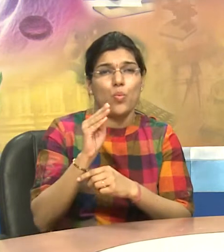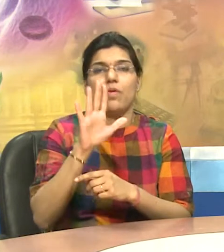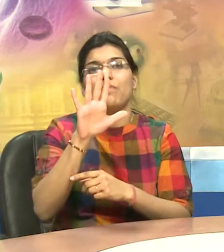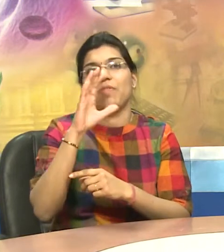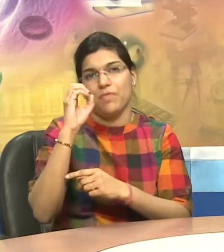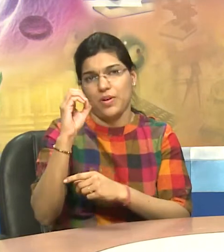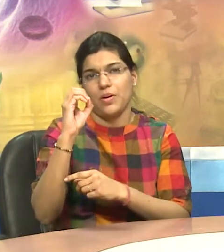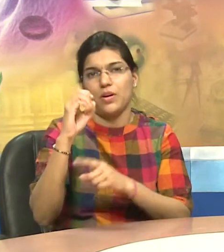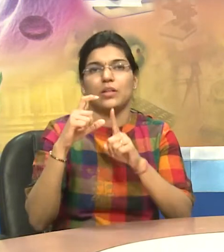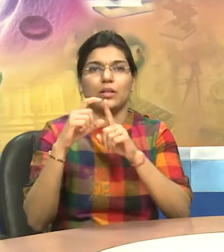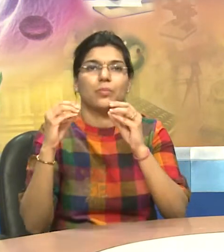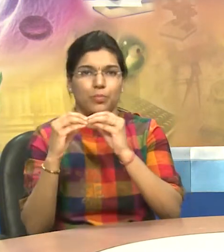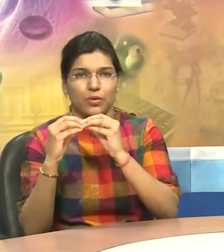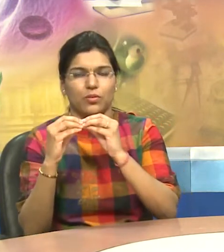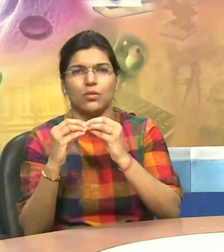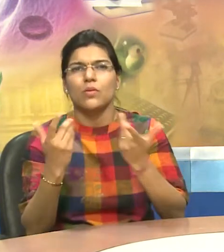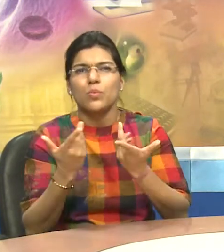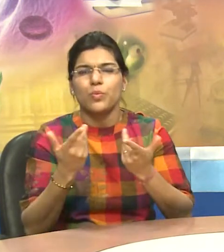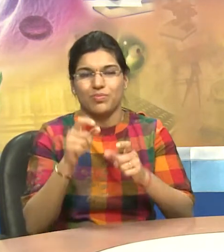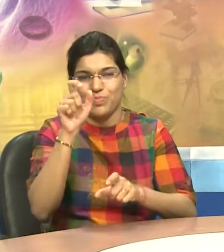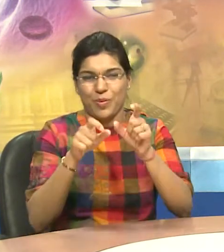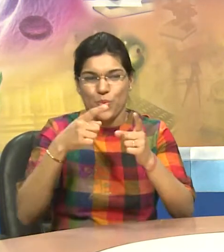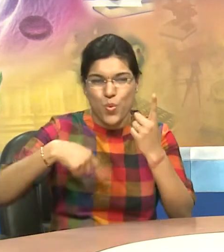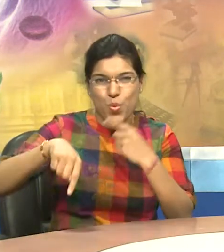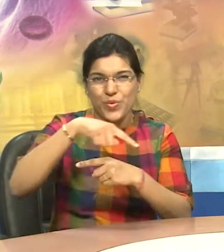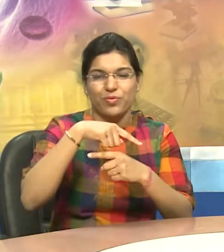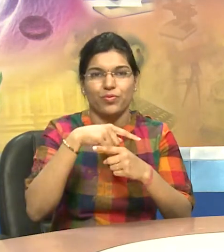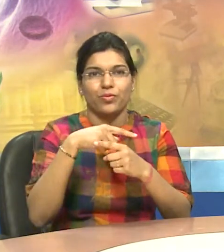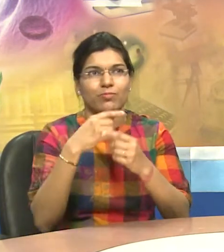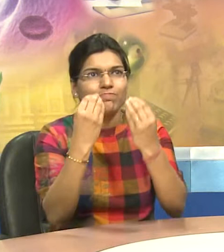the sound is between 50 decibel.